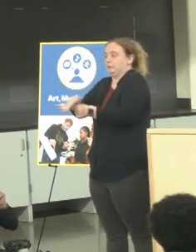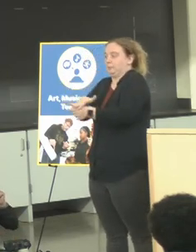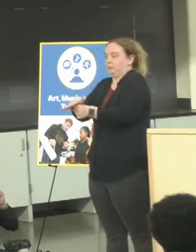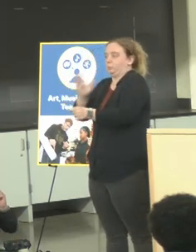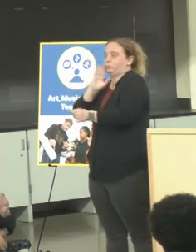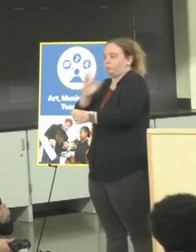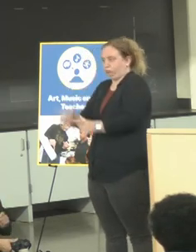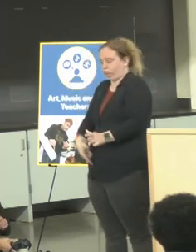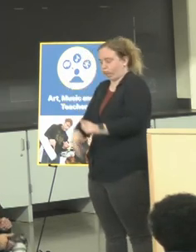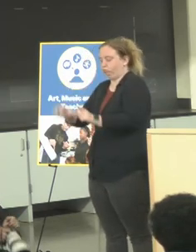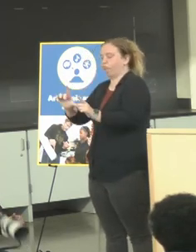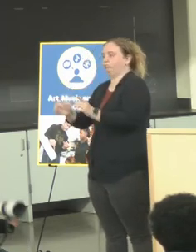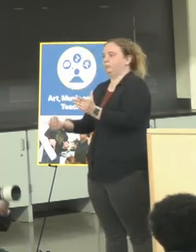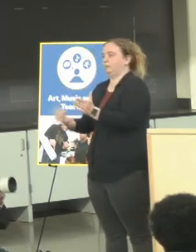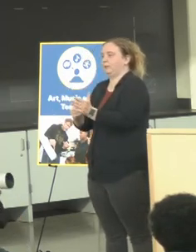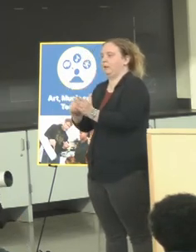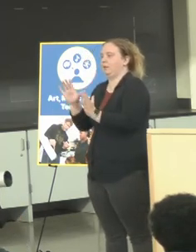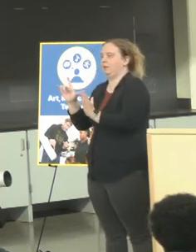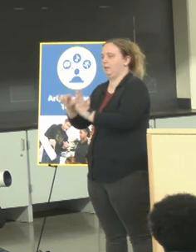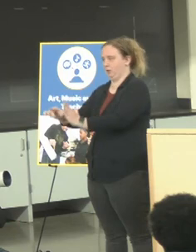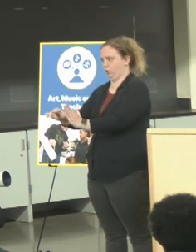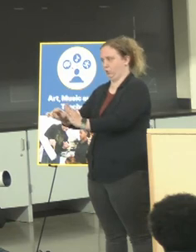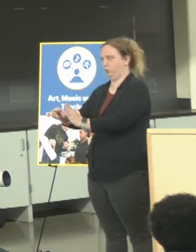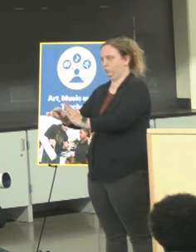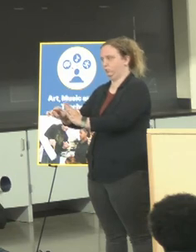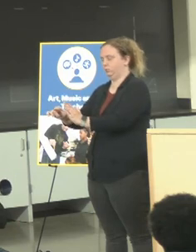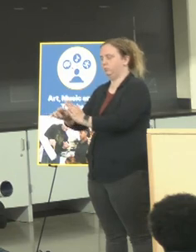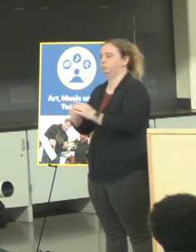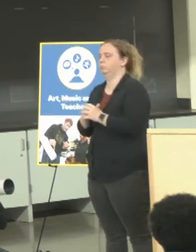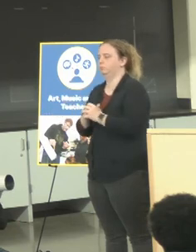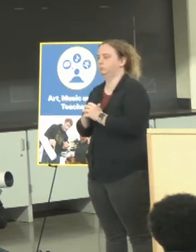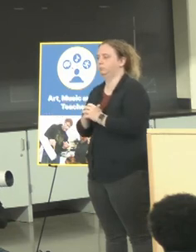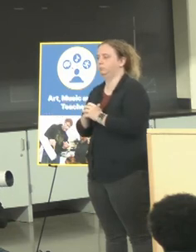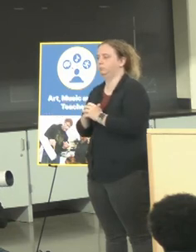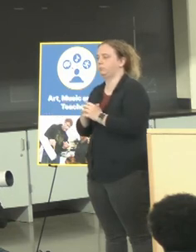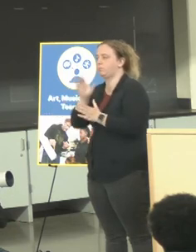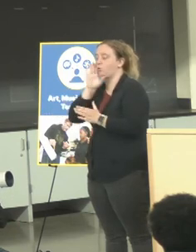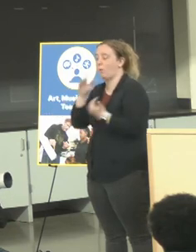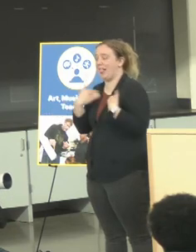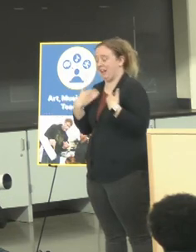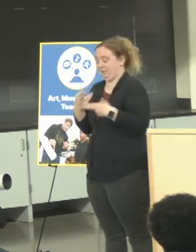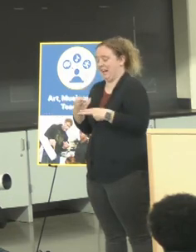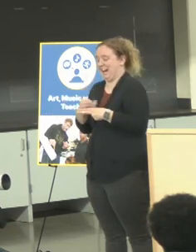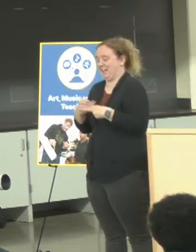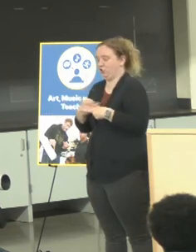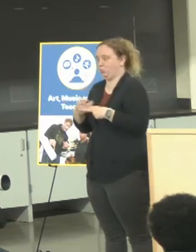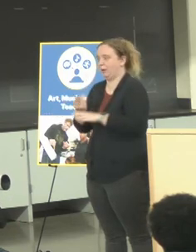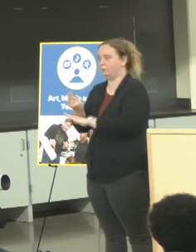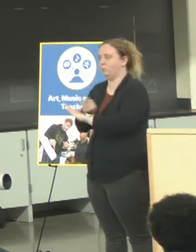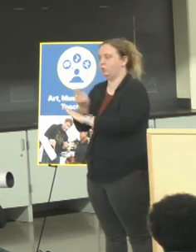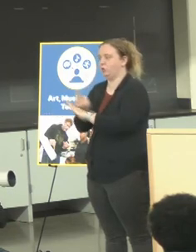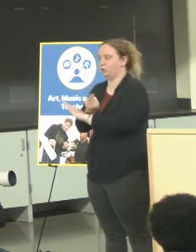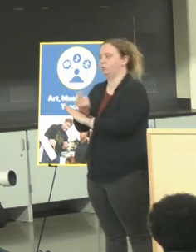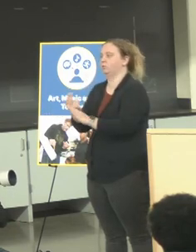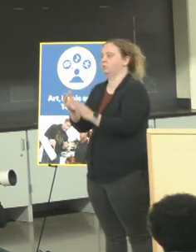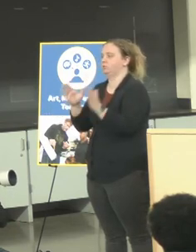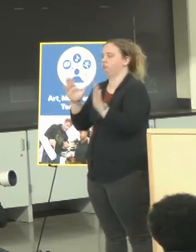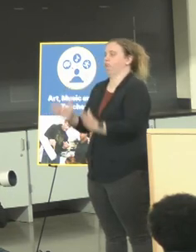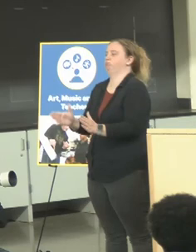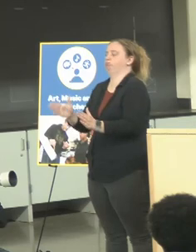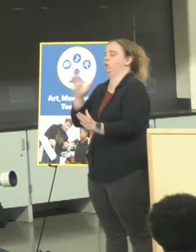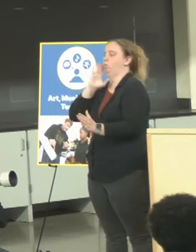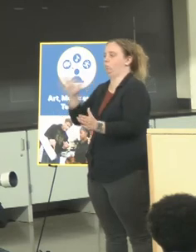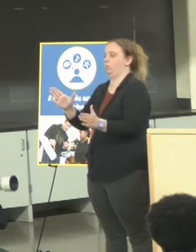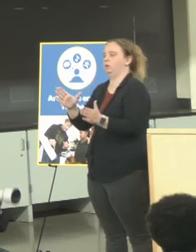in school. In that period, there would be an interim use identified. We'll maintain all the buildings, we'll maintain all the grounds.